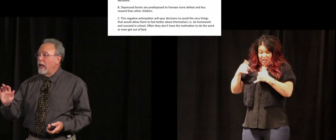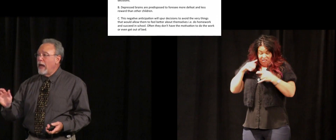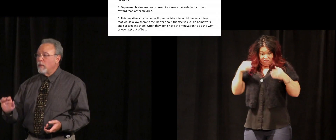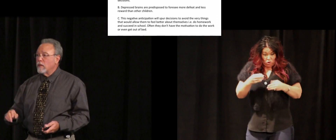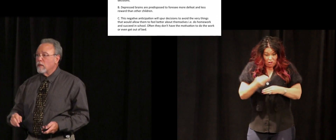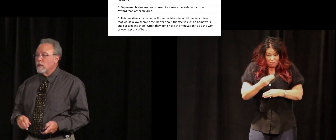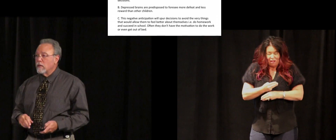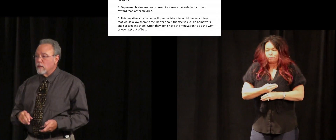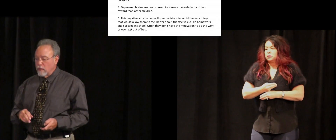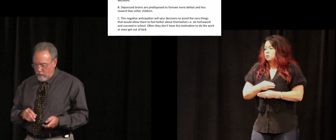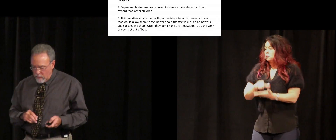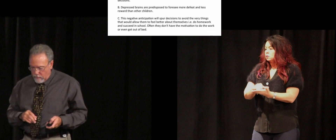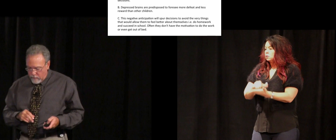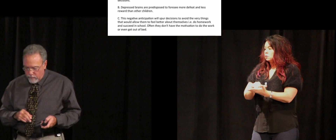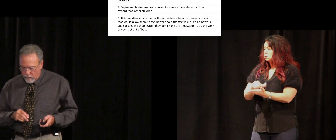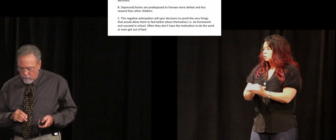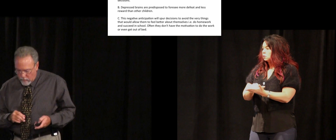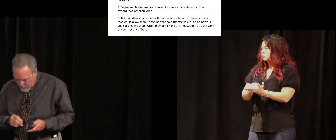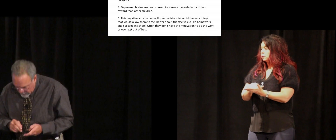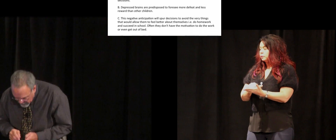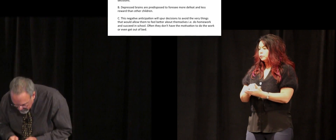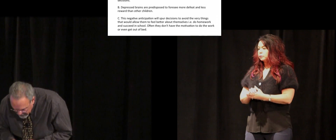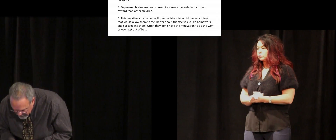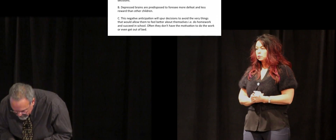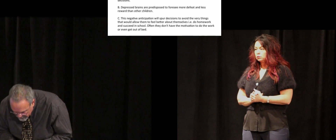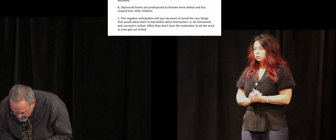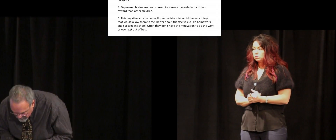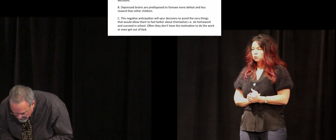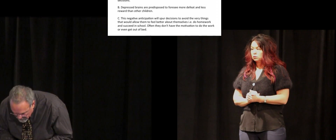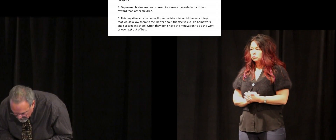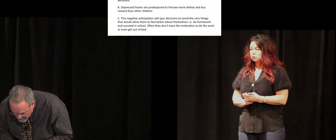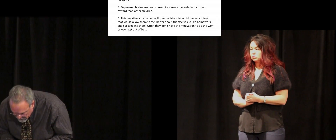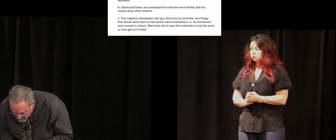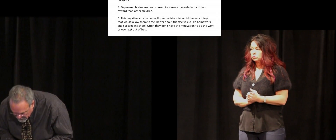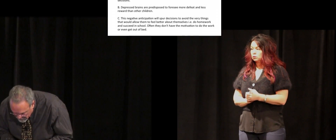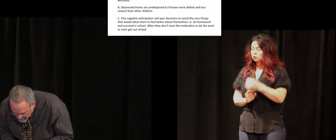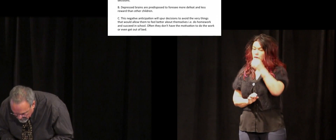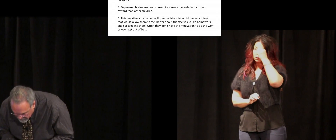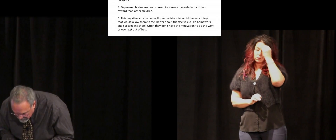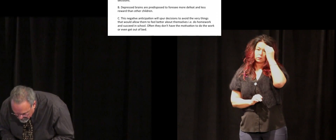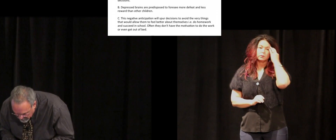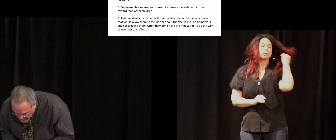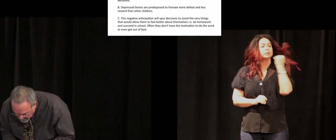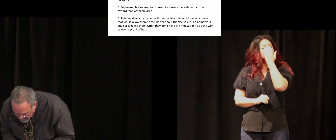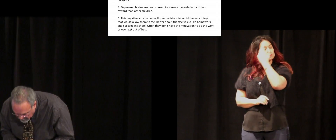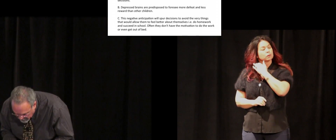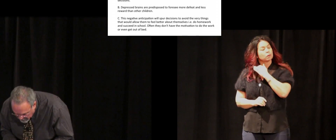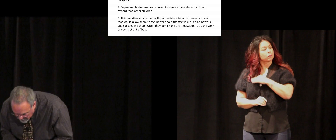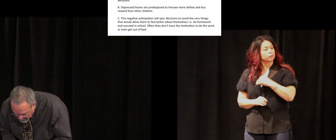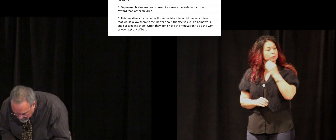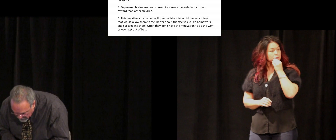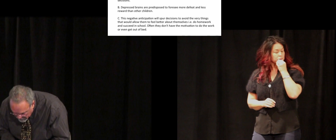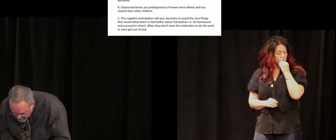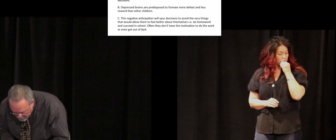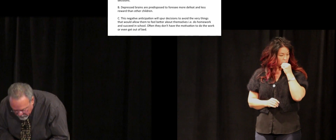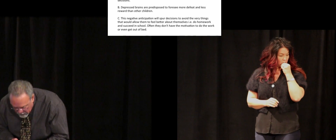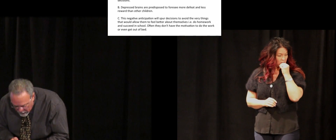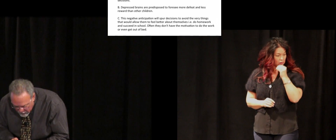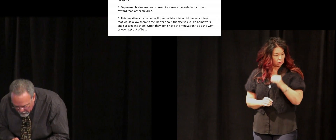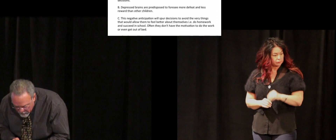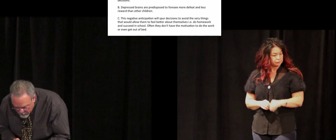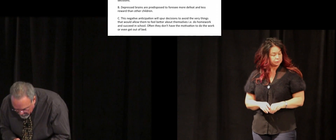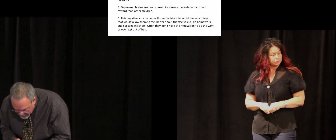And it's hard to do that when you're in a school or you're in an office or you're given a boatload of responsibilities that you need to accomplish by this